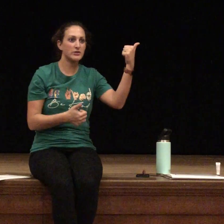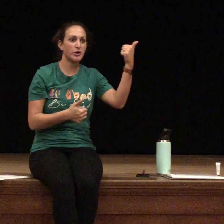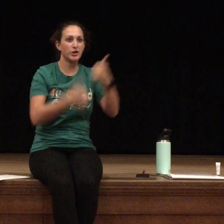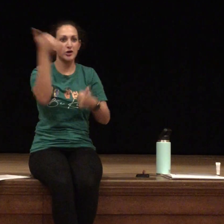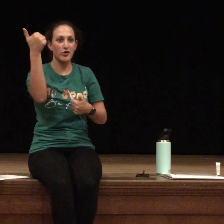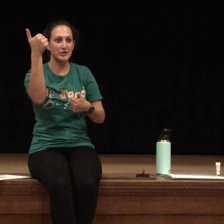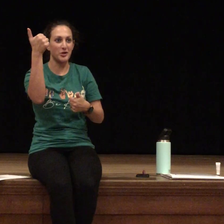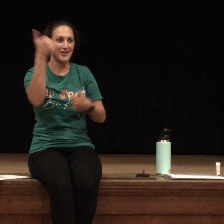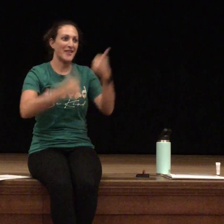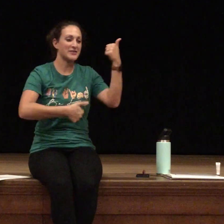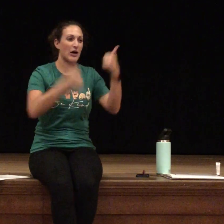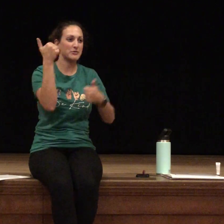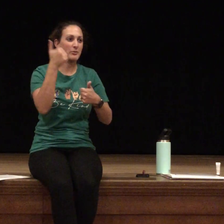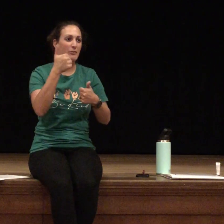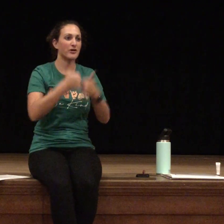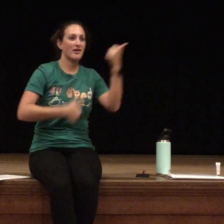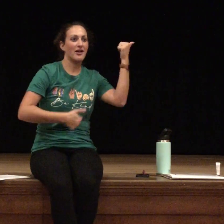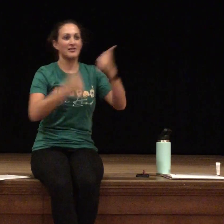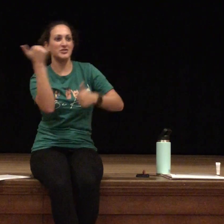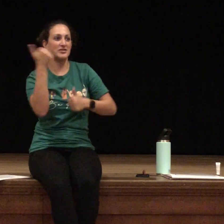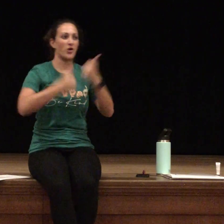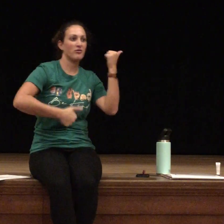one or this one. That's what helps me remember. Just